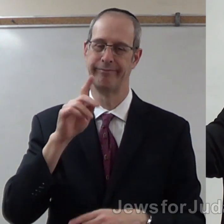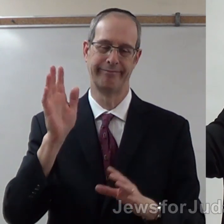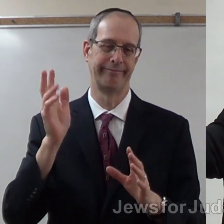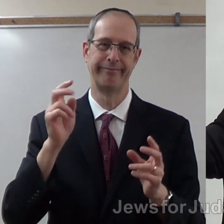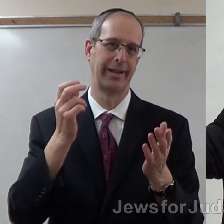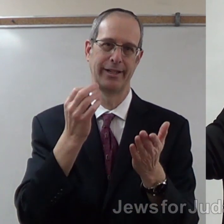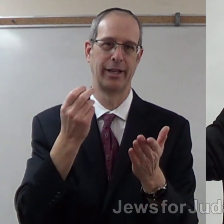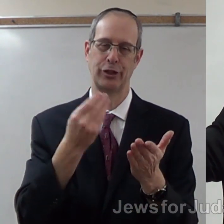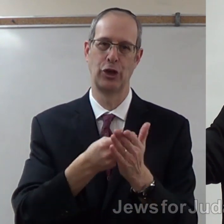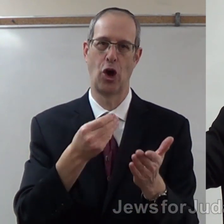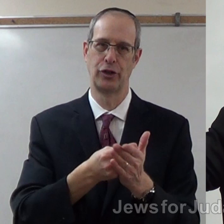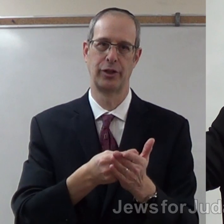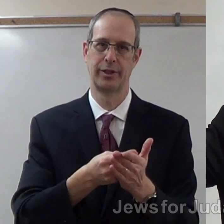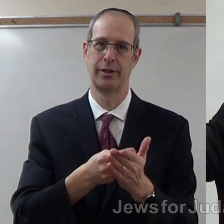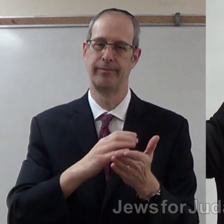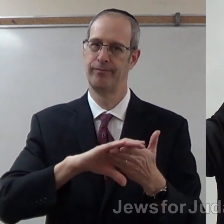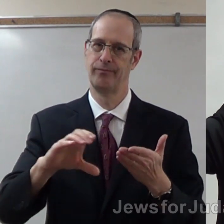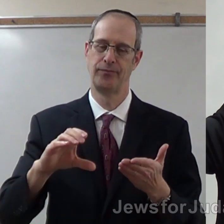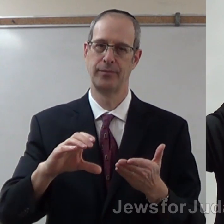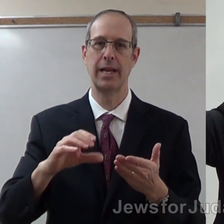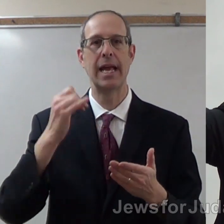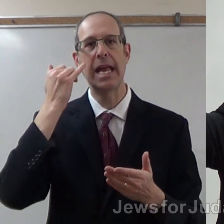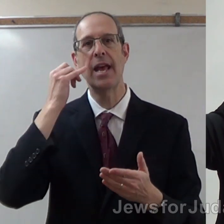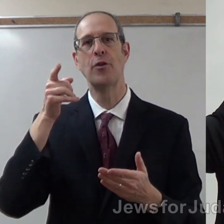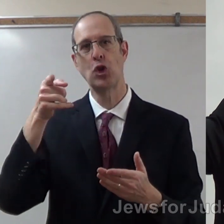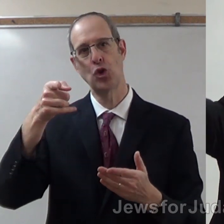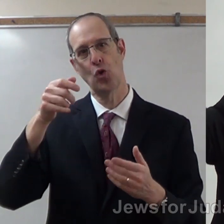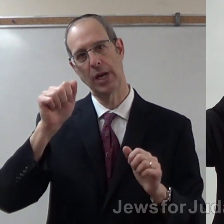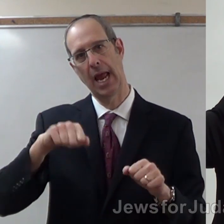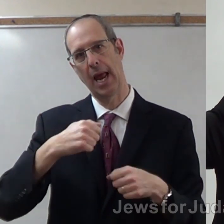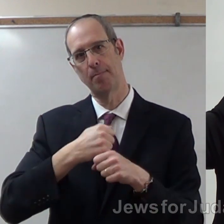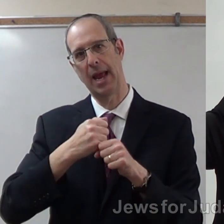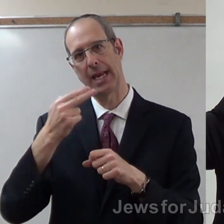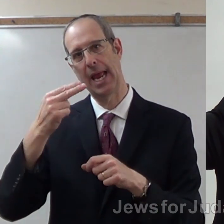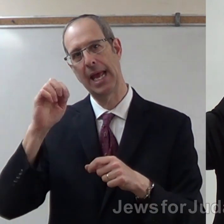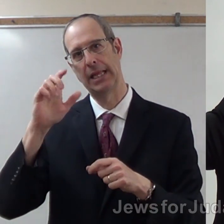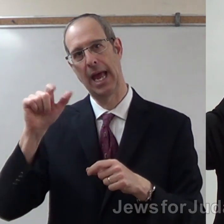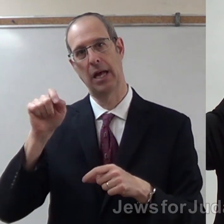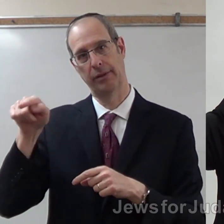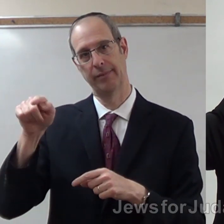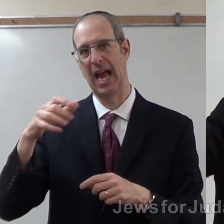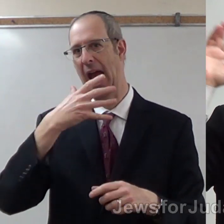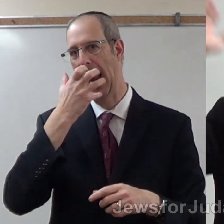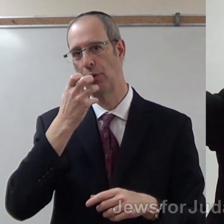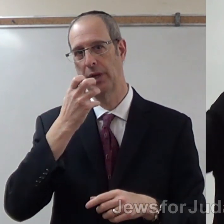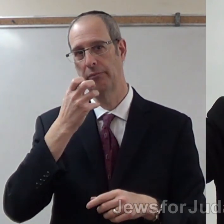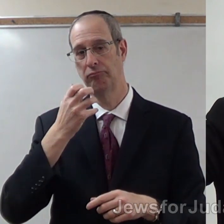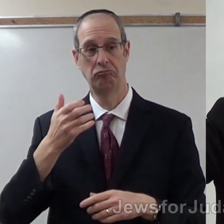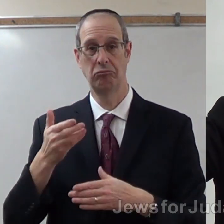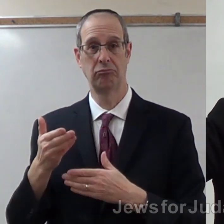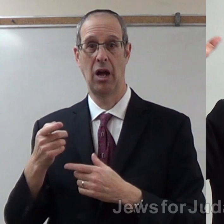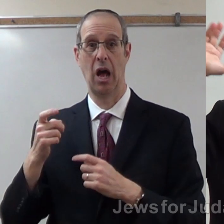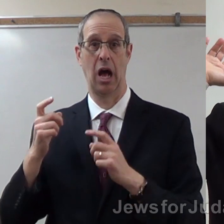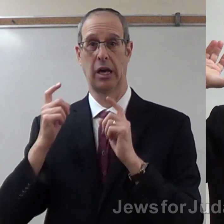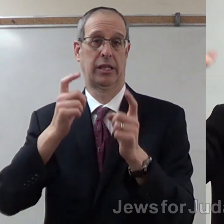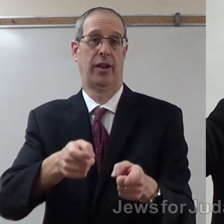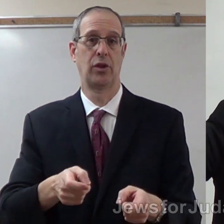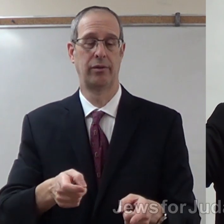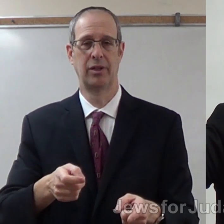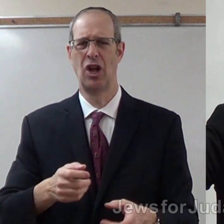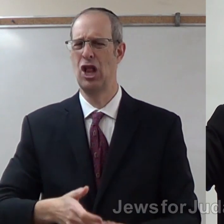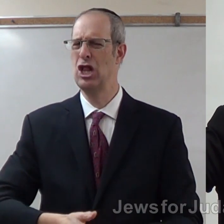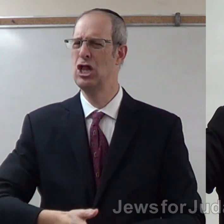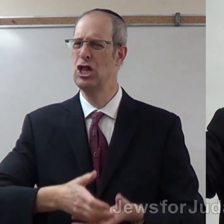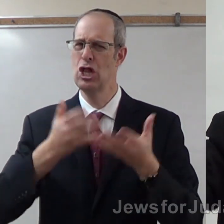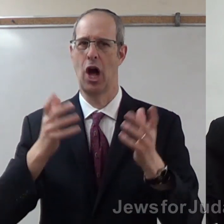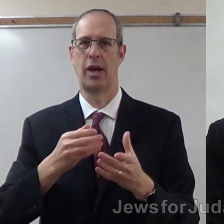$400, if you can make Hillel angry. I'll give you $400. It was a fortune